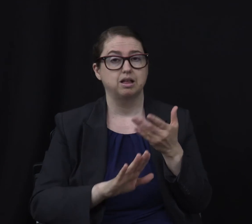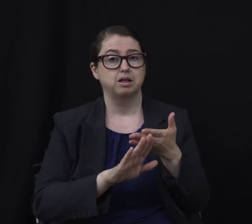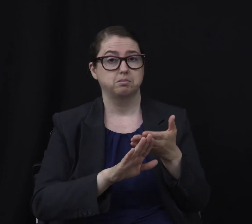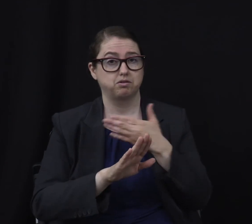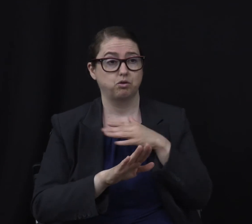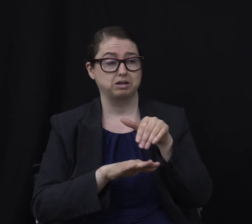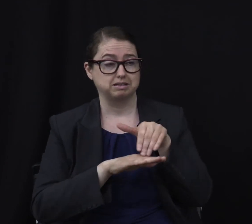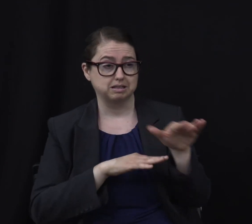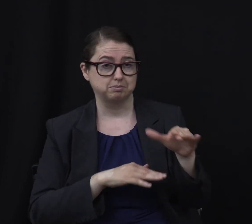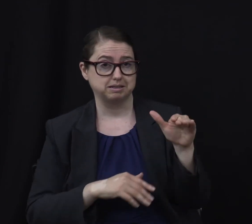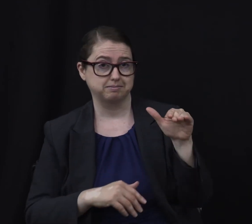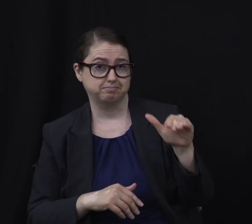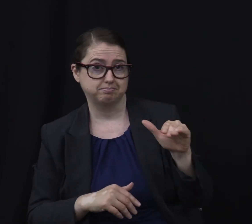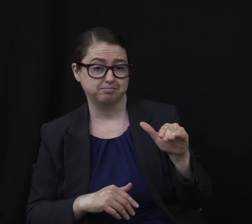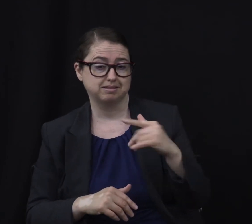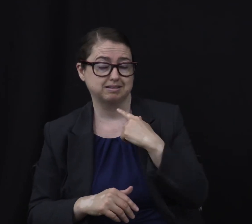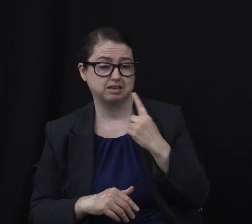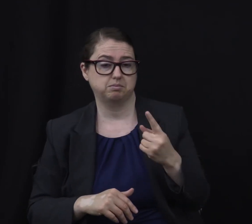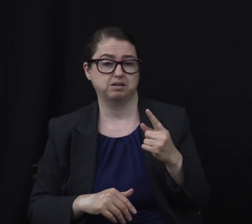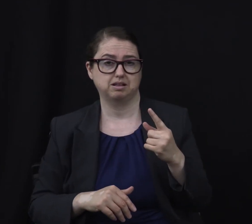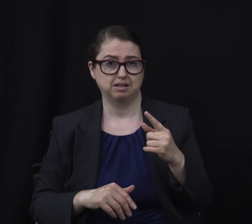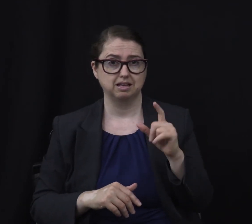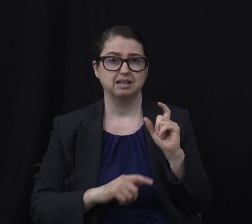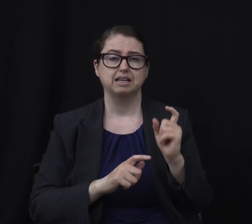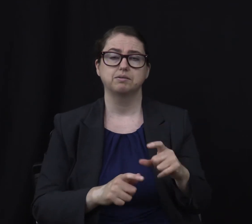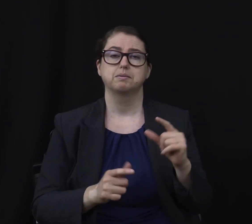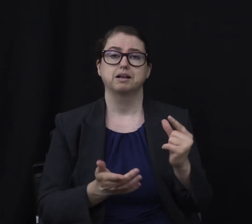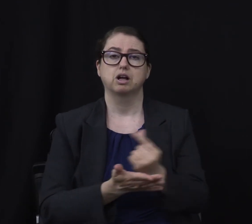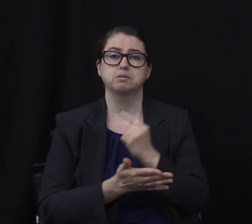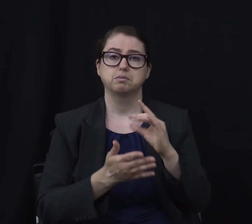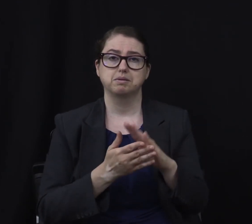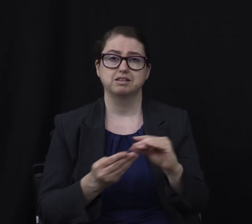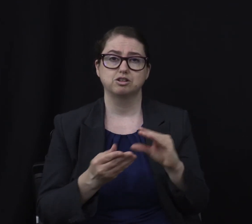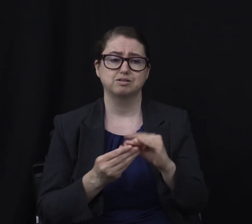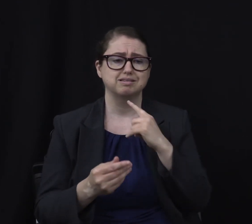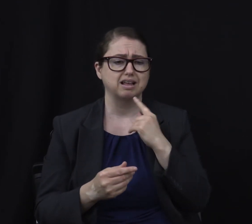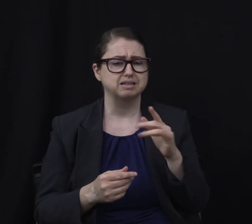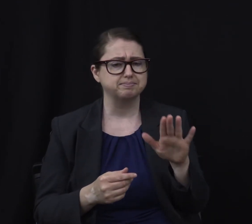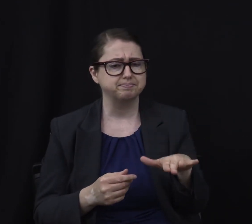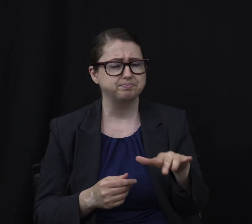he gives him this gospel message and says, now be of good courage